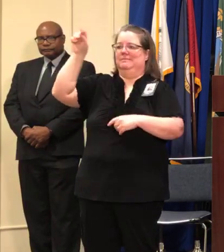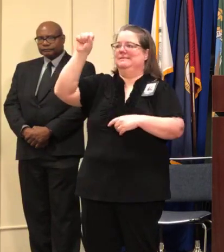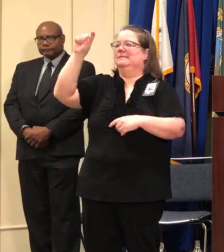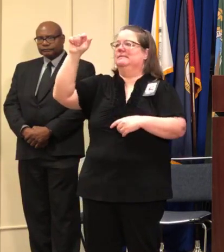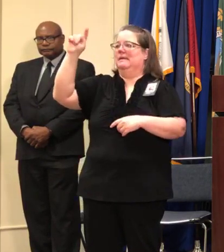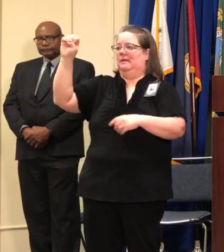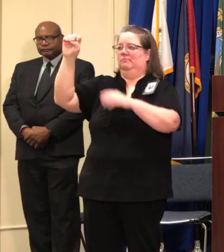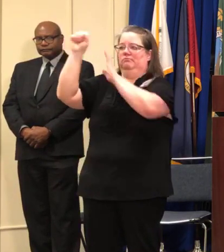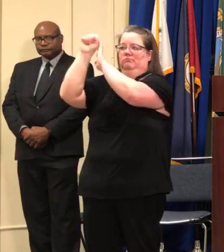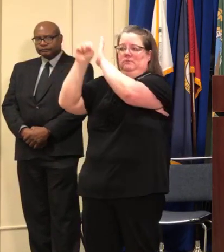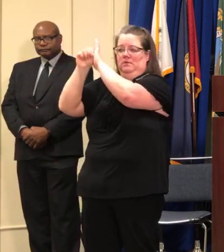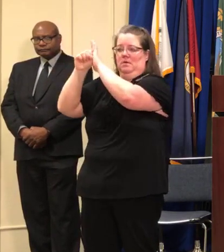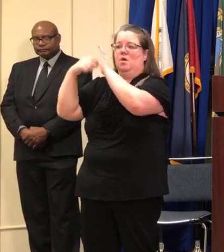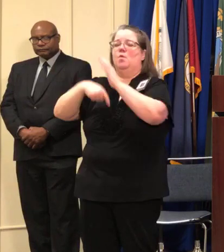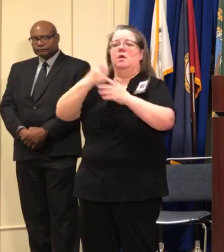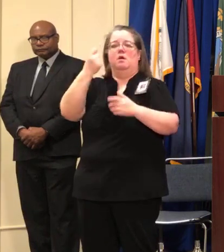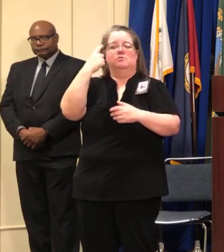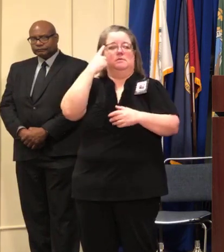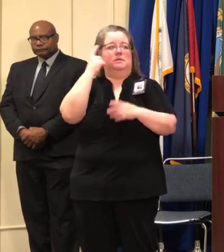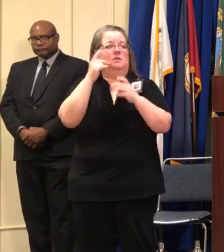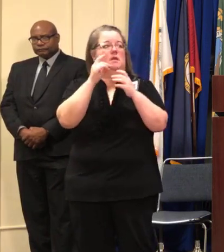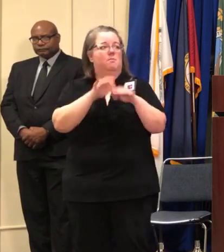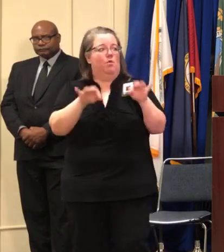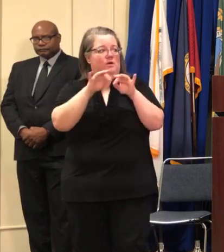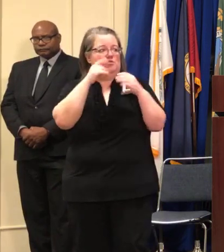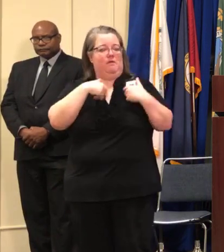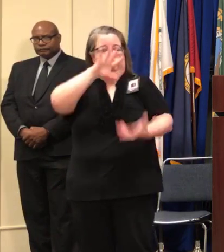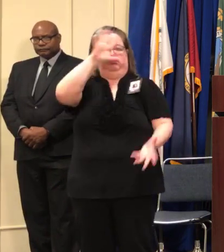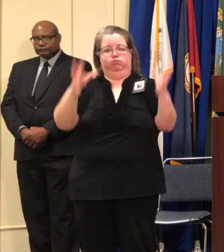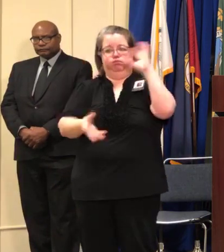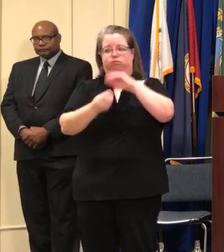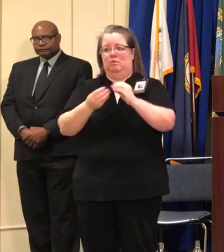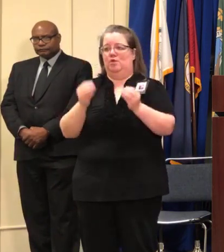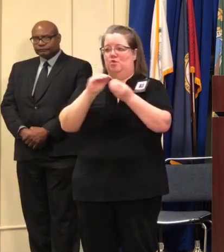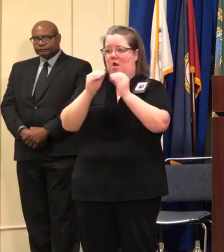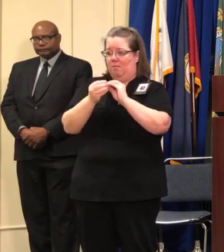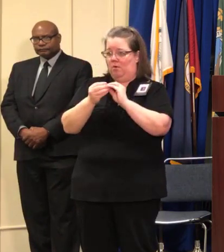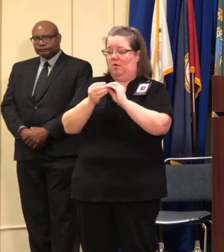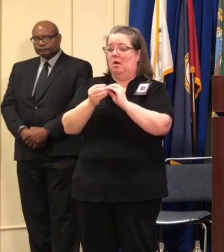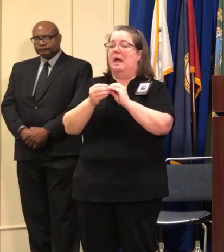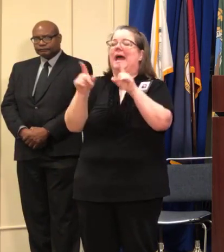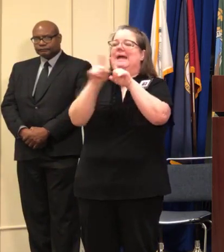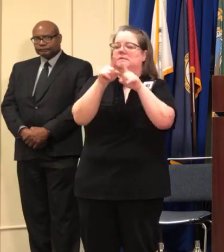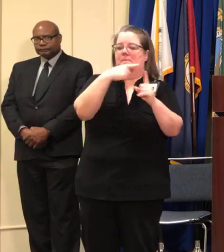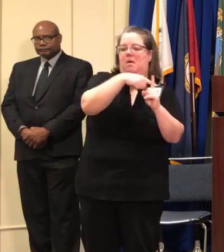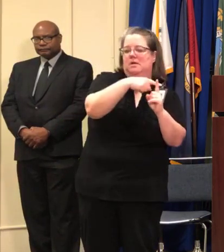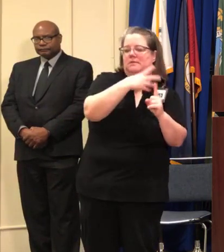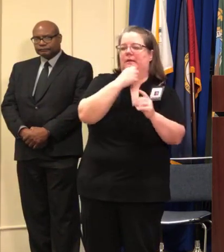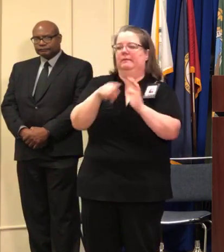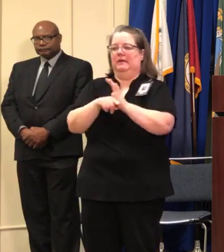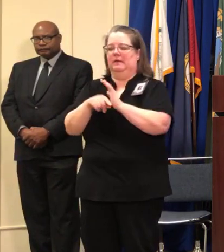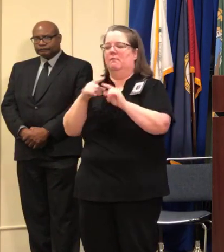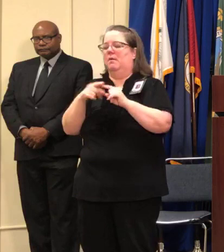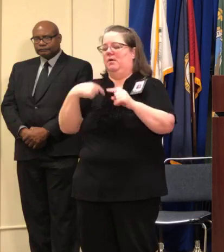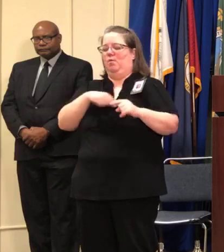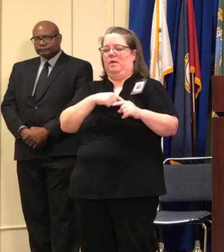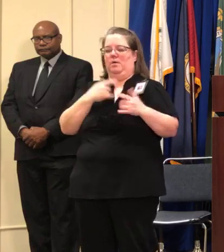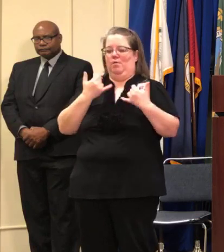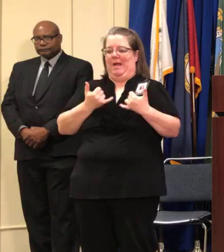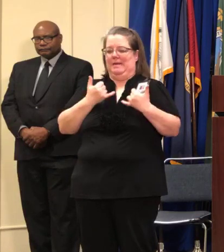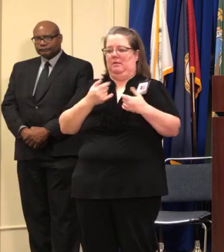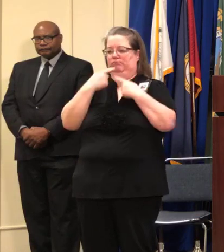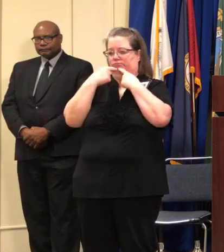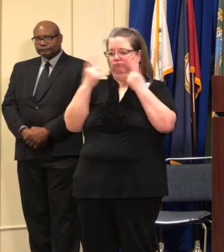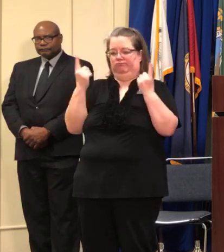understand the importance of having the total number, as well as those positives for that positivity rate, but we're not going to